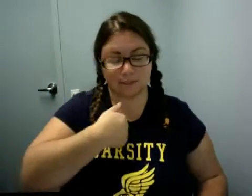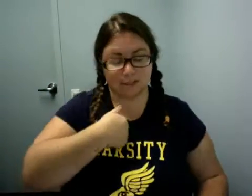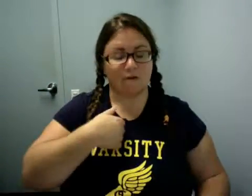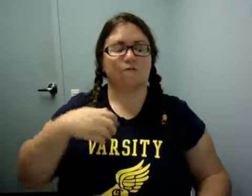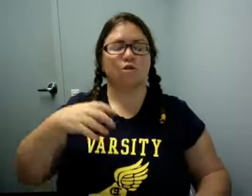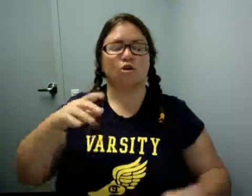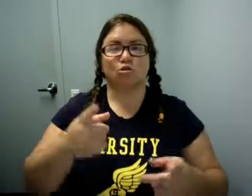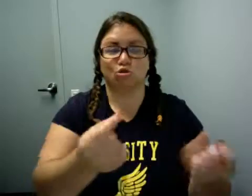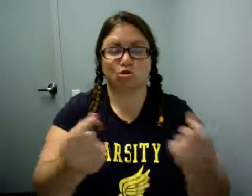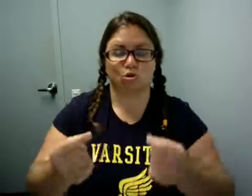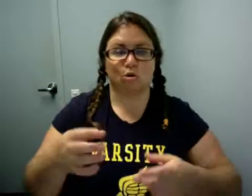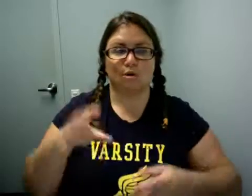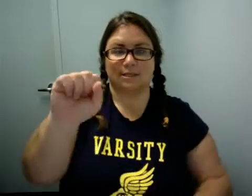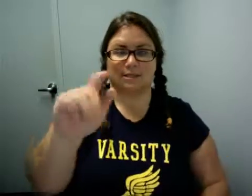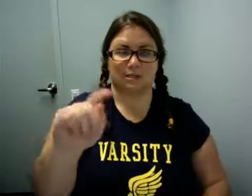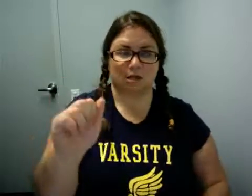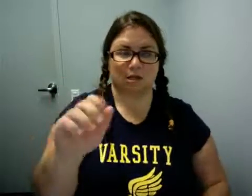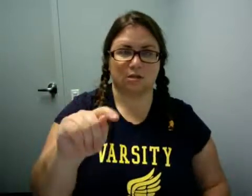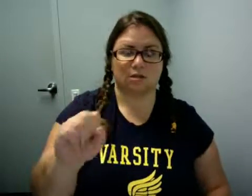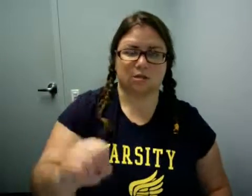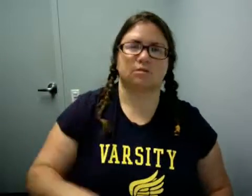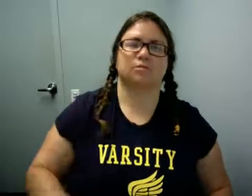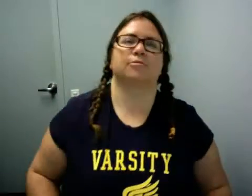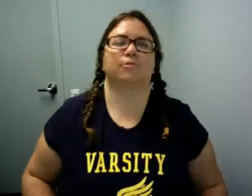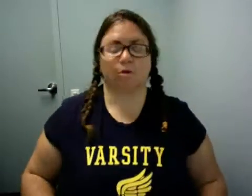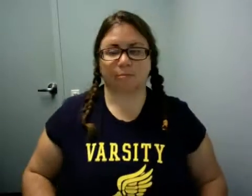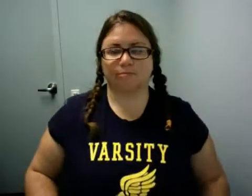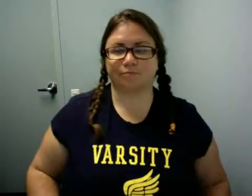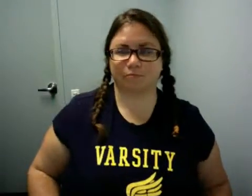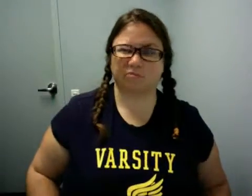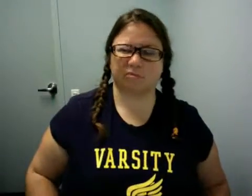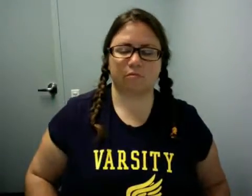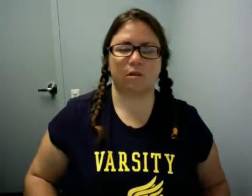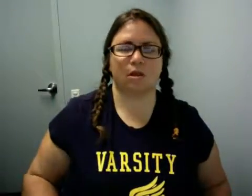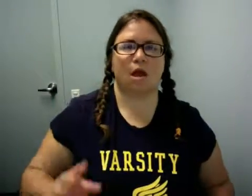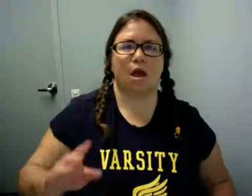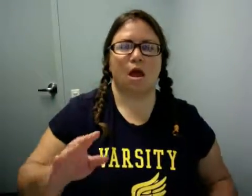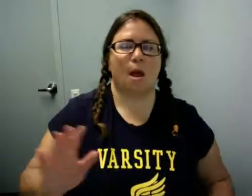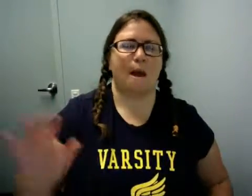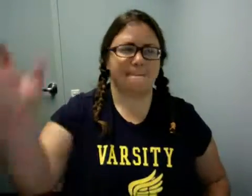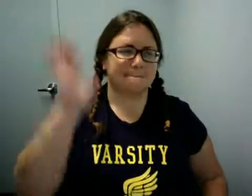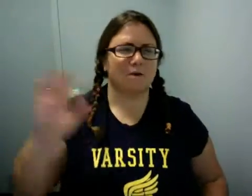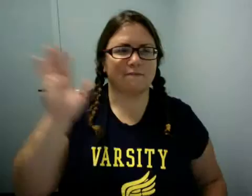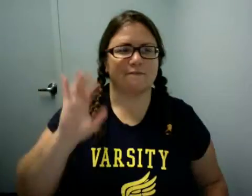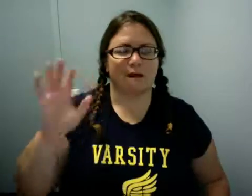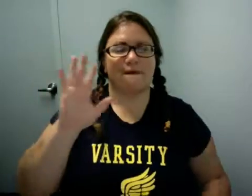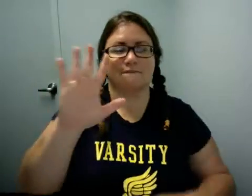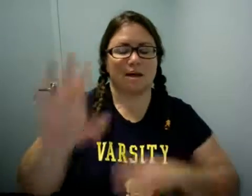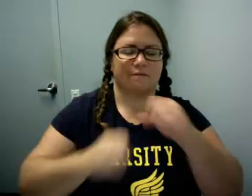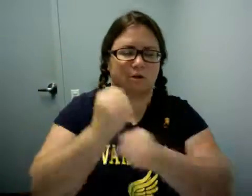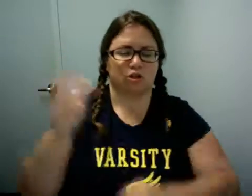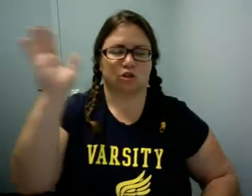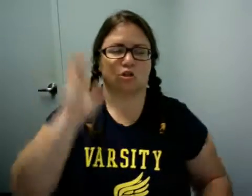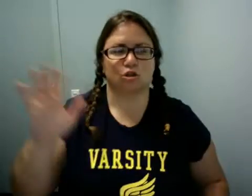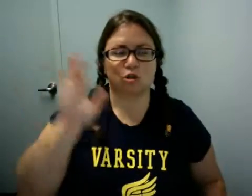into town. Well, this had happened probably about 5 years ago. My